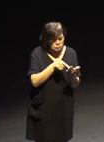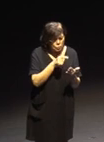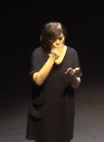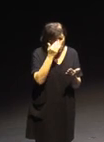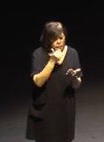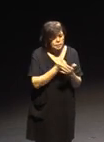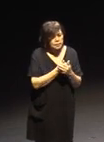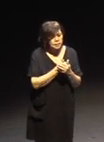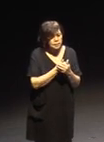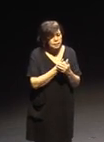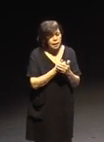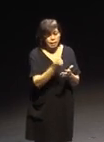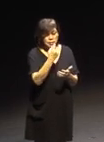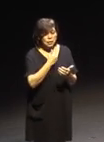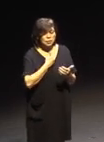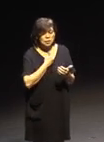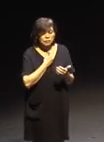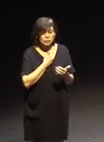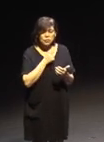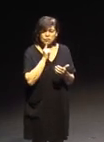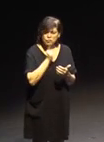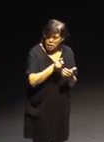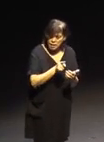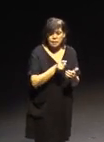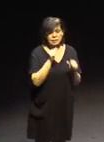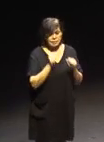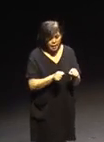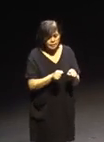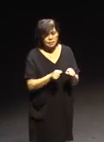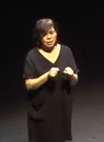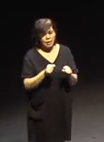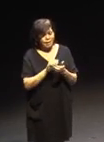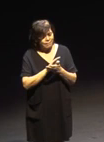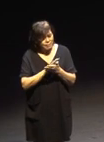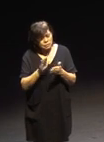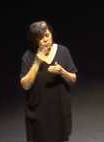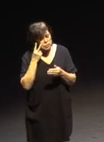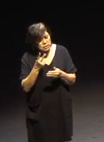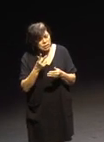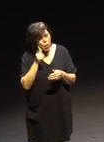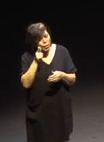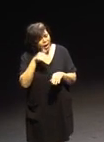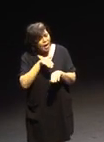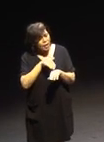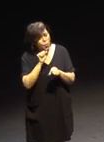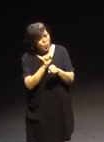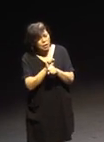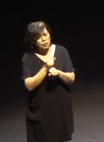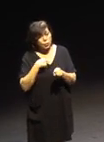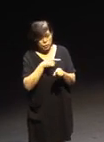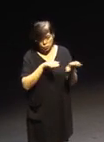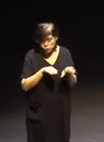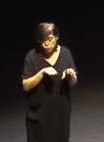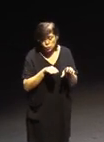able to genuinely and authentically self-reflect on the work that we do, both in the arts and in the social sector,